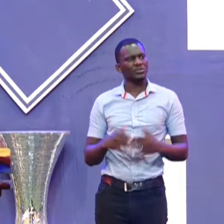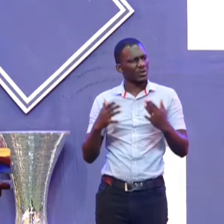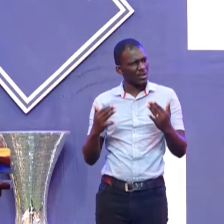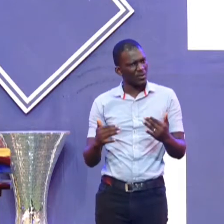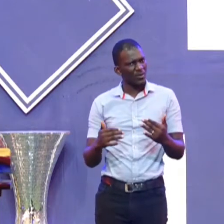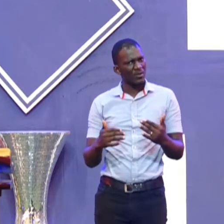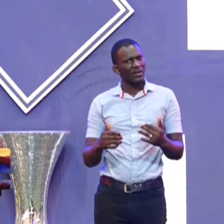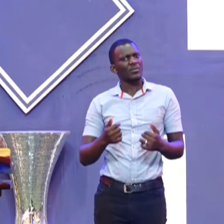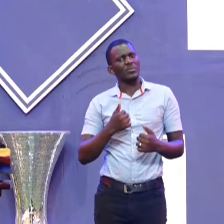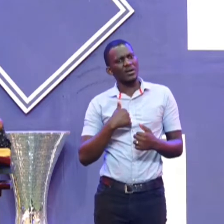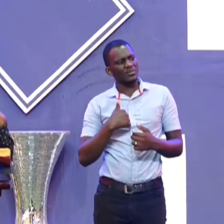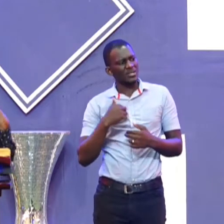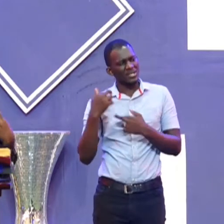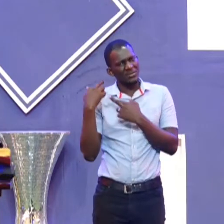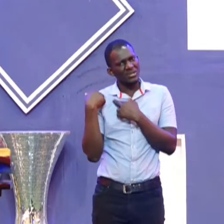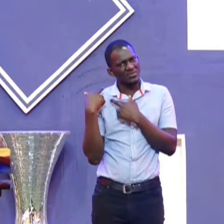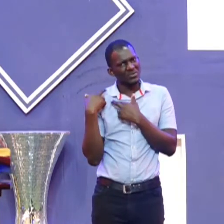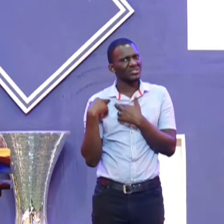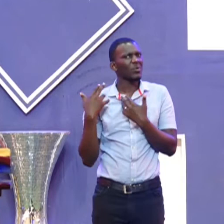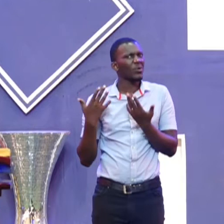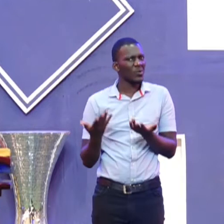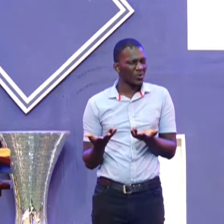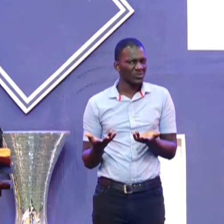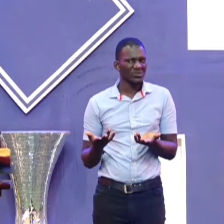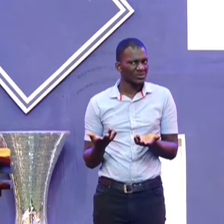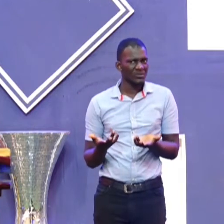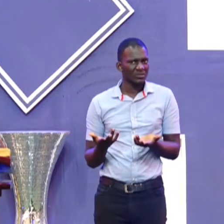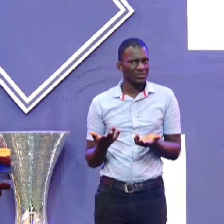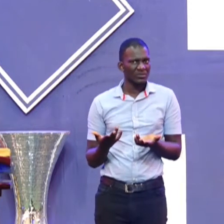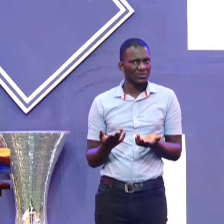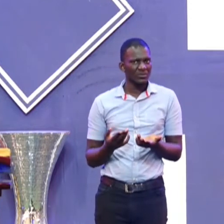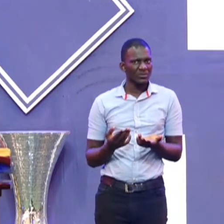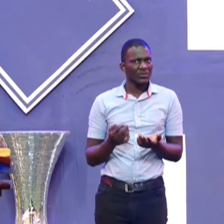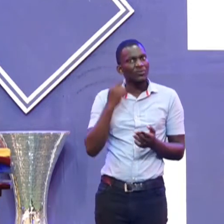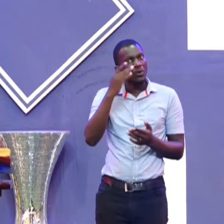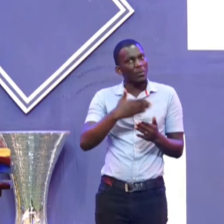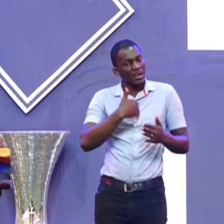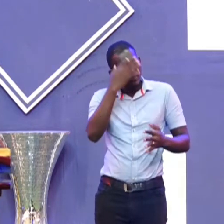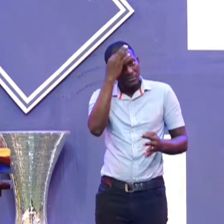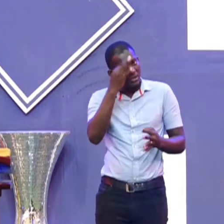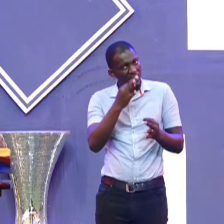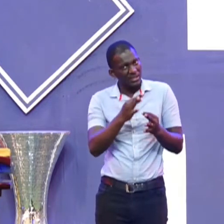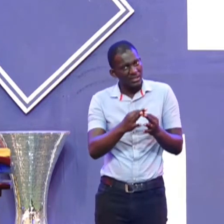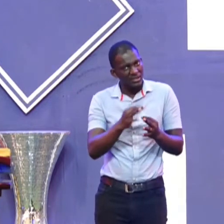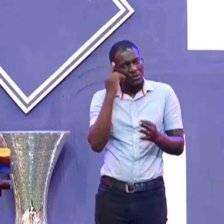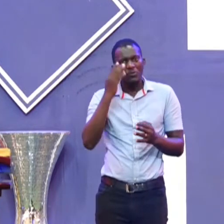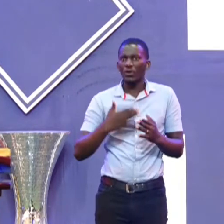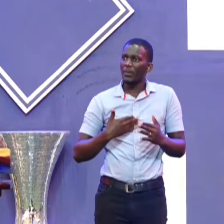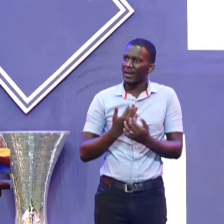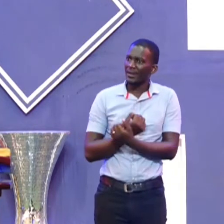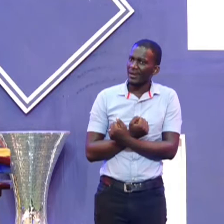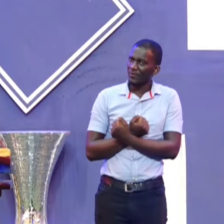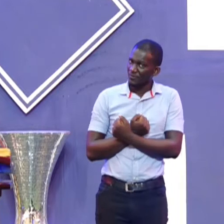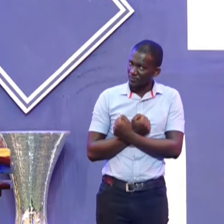kakati banange ntusazeewo obajeni ntwala obuvunanyizibwa for my faith eryo kukiriza kwangu for my love eryo